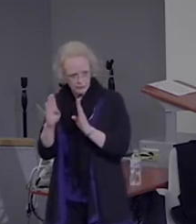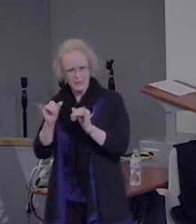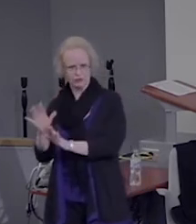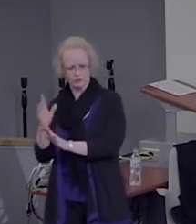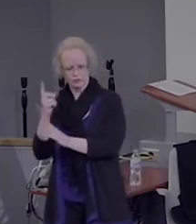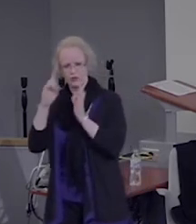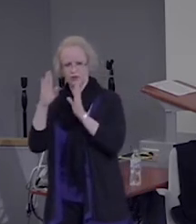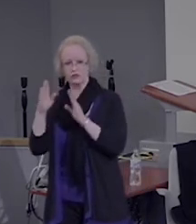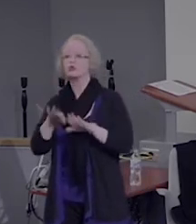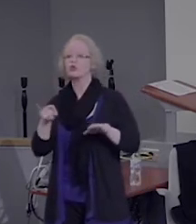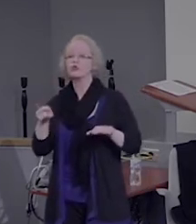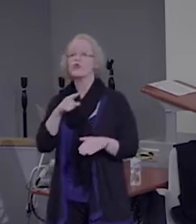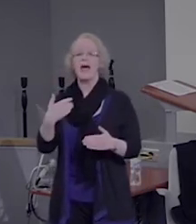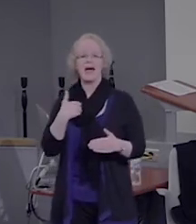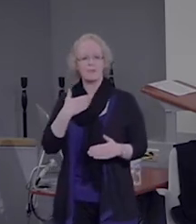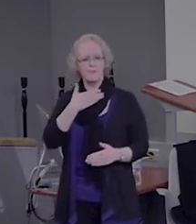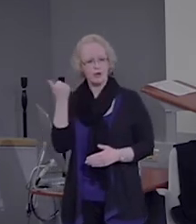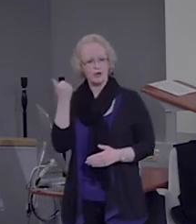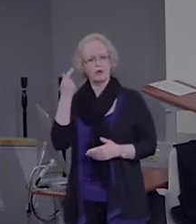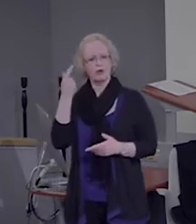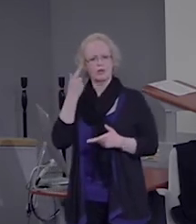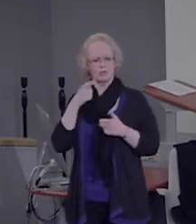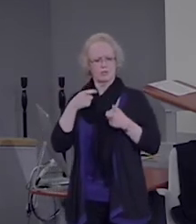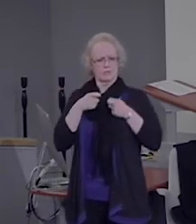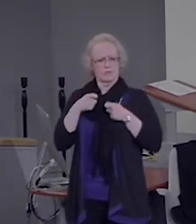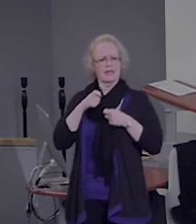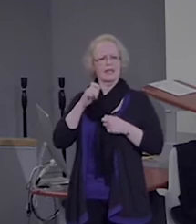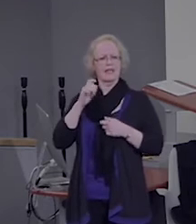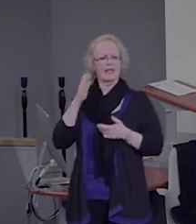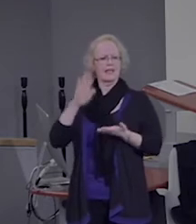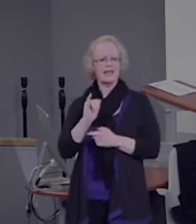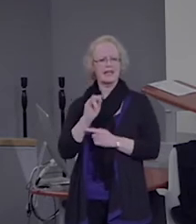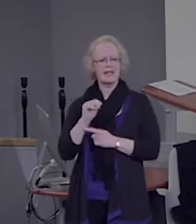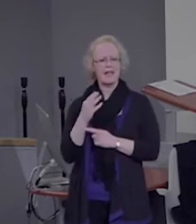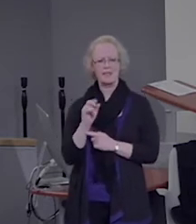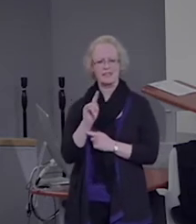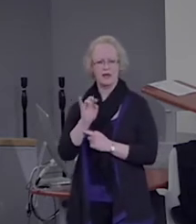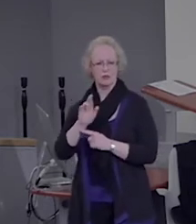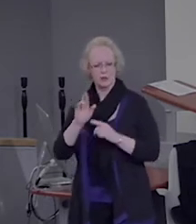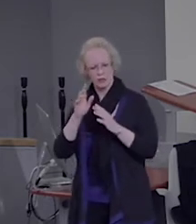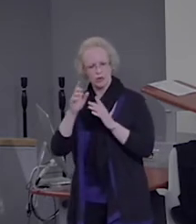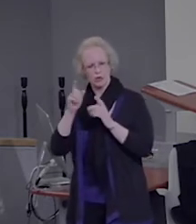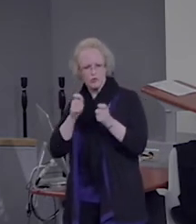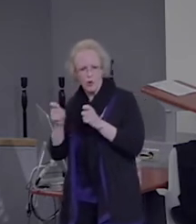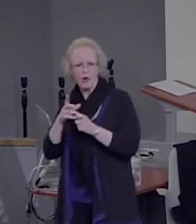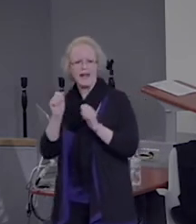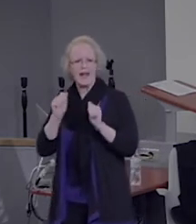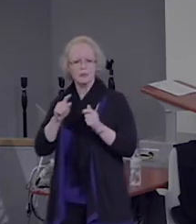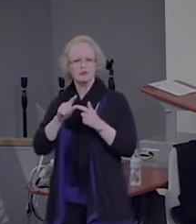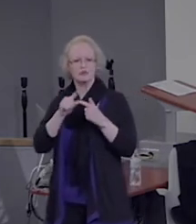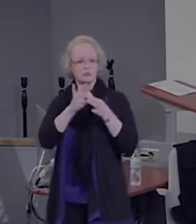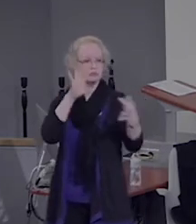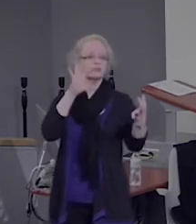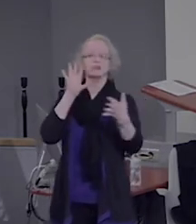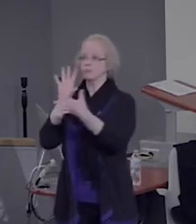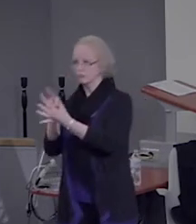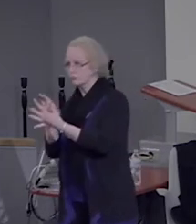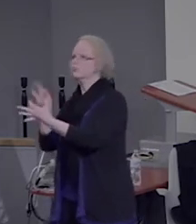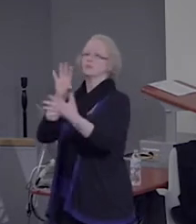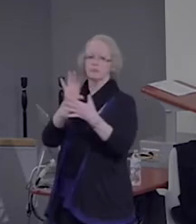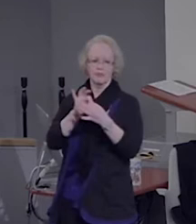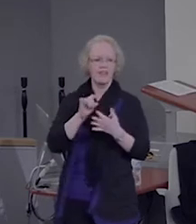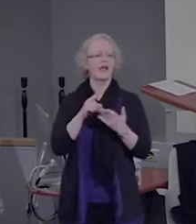were observed as having better inhibitory control and more mature attention shifting being able to engage and disengage had higher